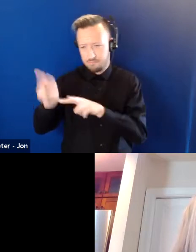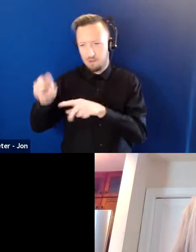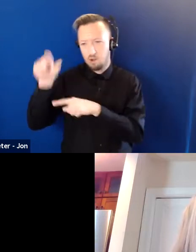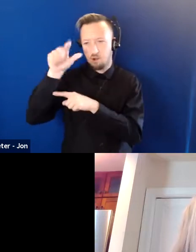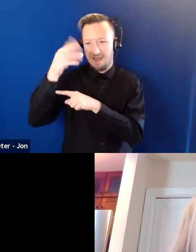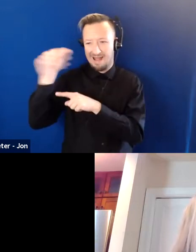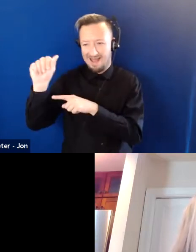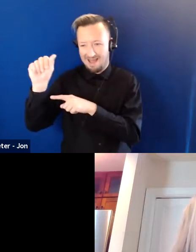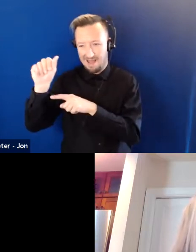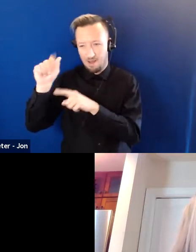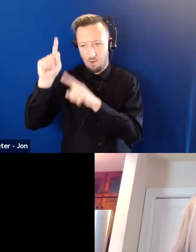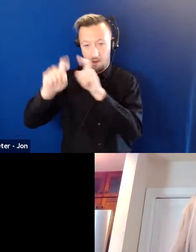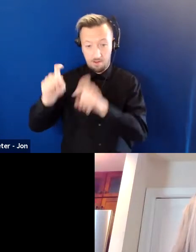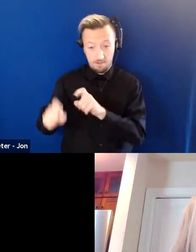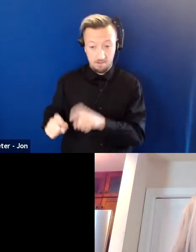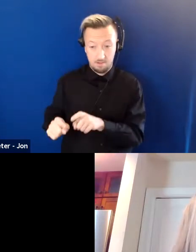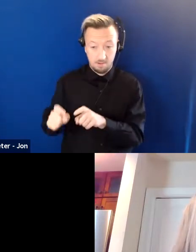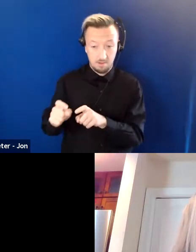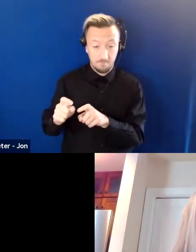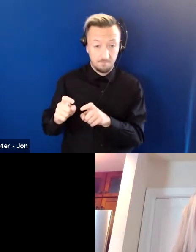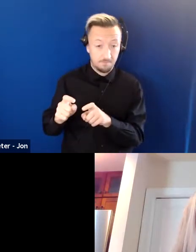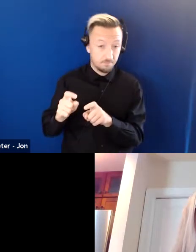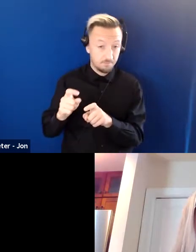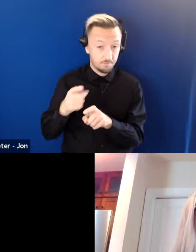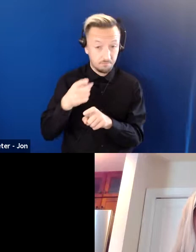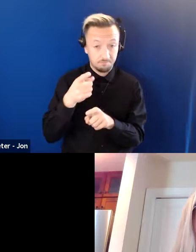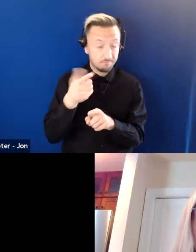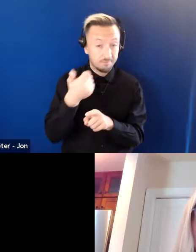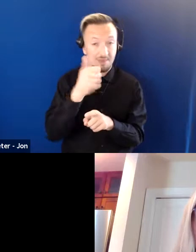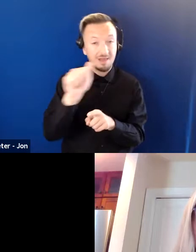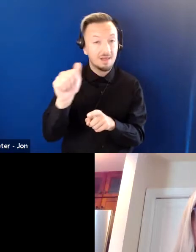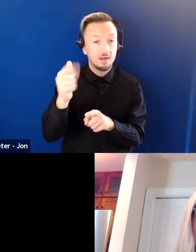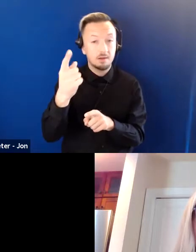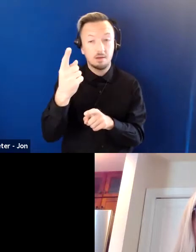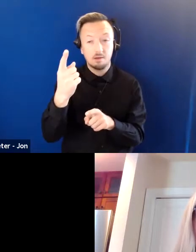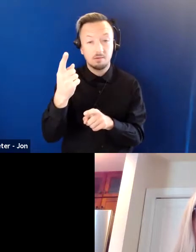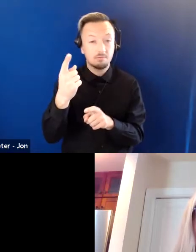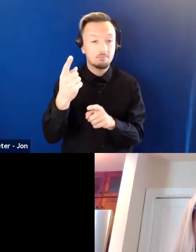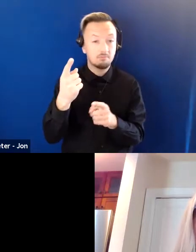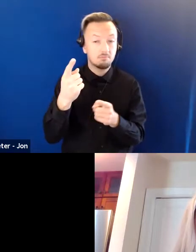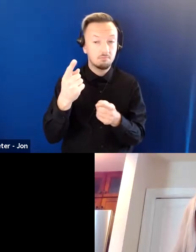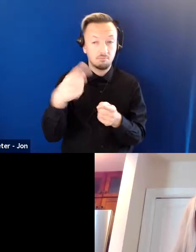questions and was wondering if there was a question or a topic that you would like us to